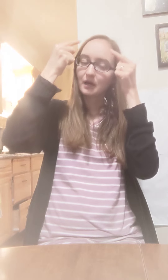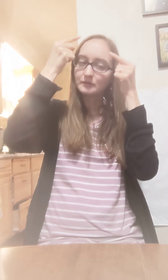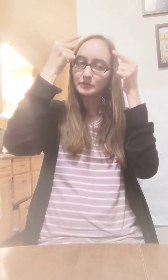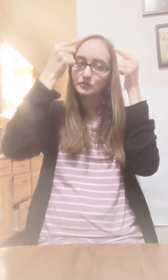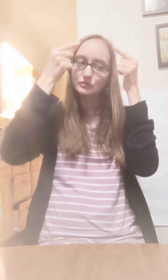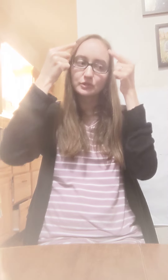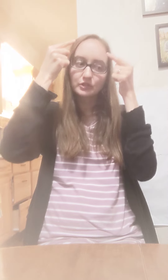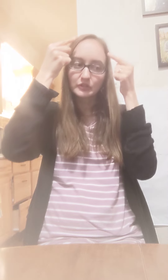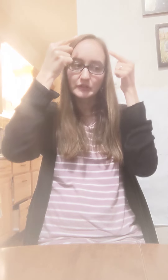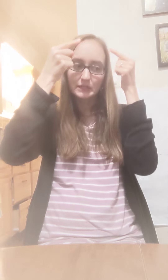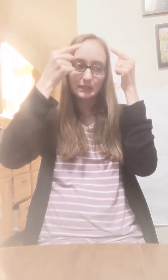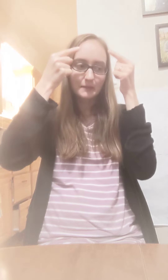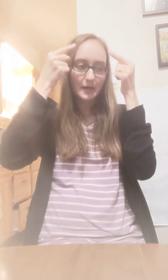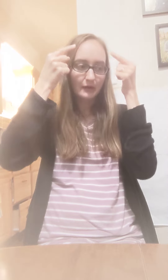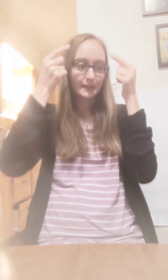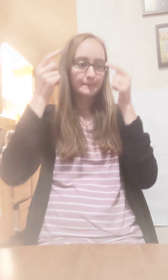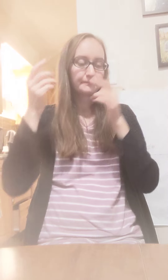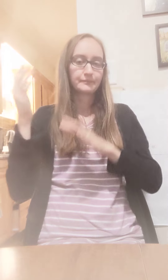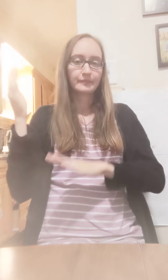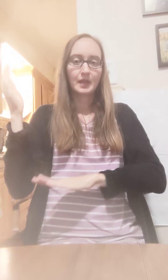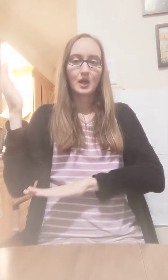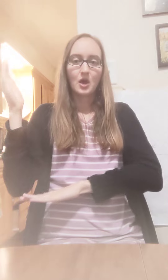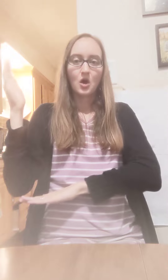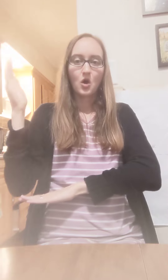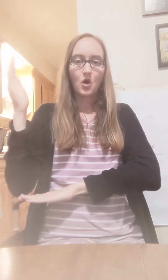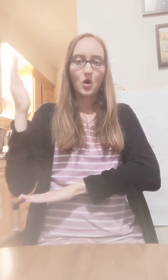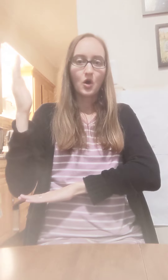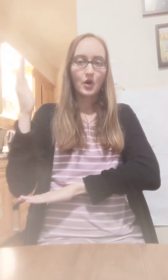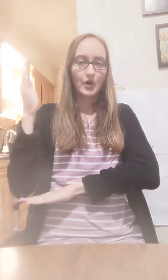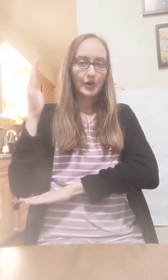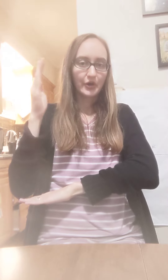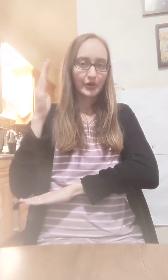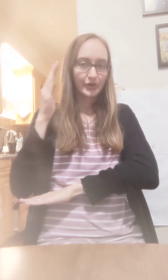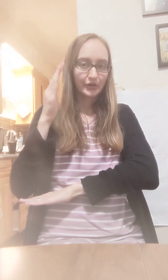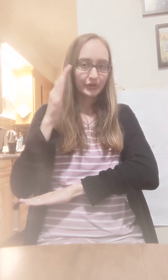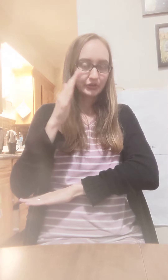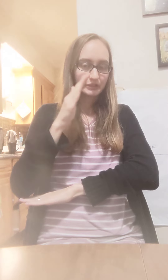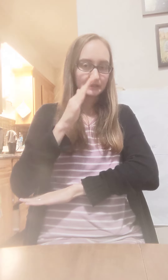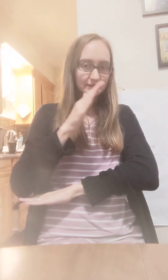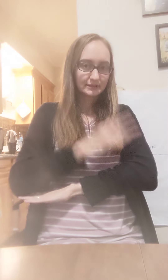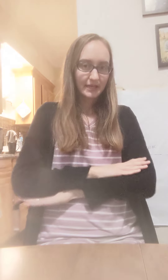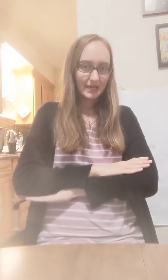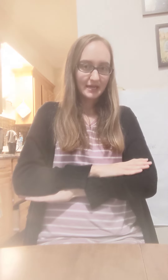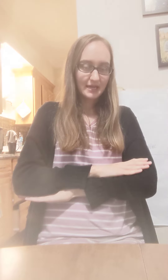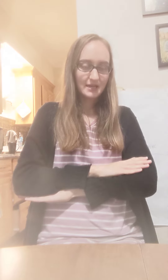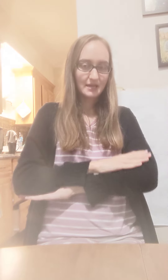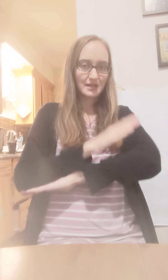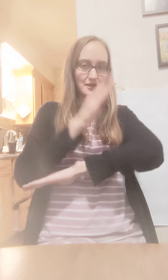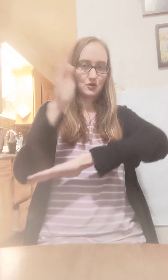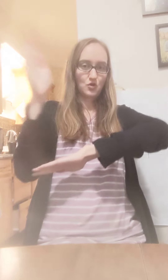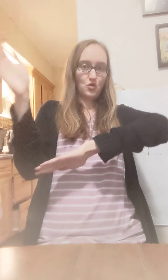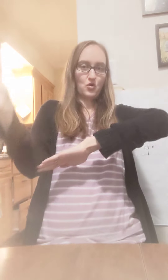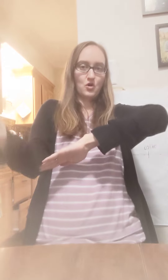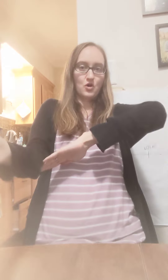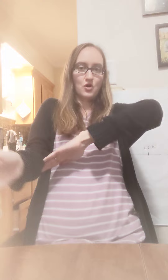so you're thinking about it, all day and all